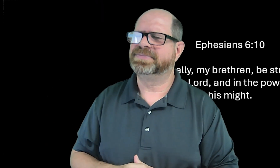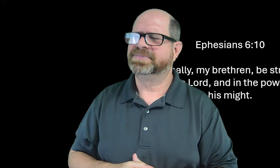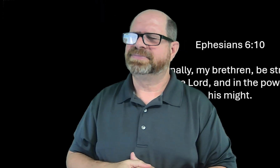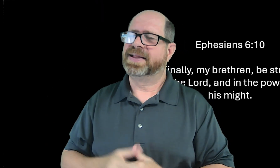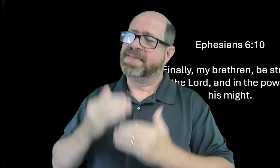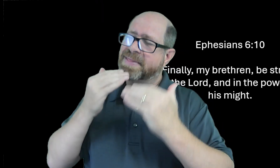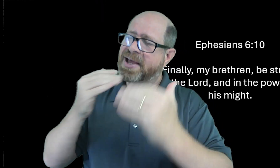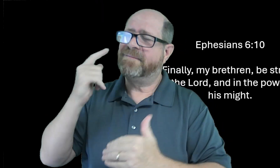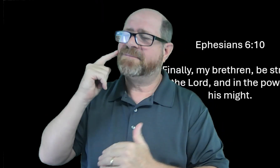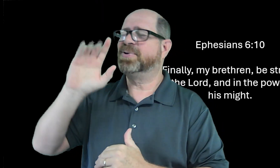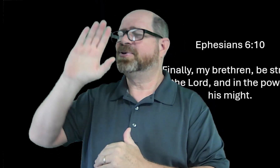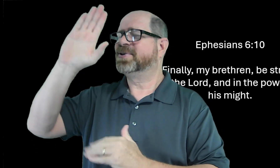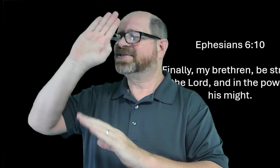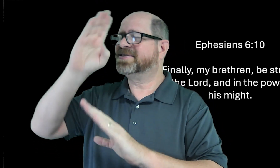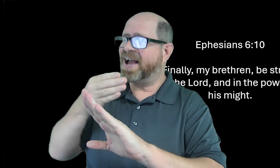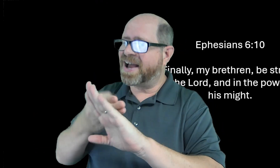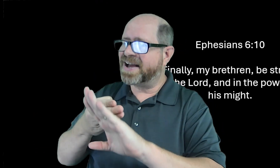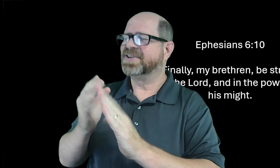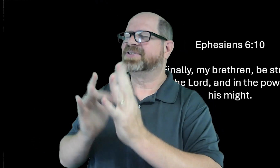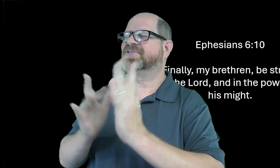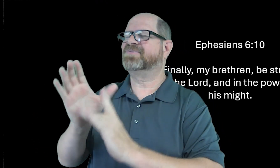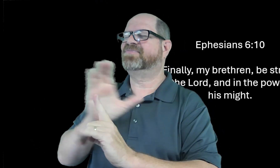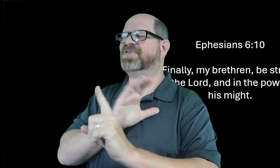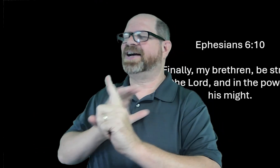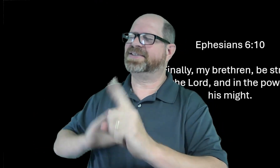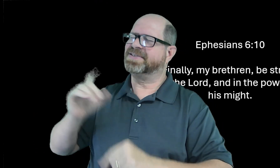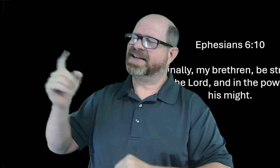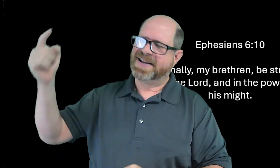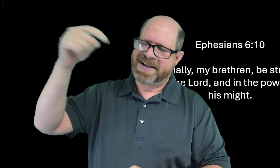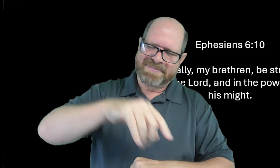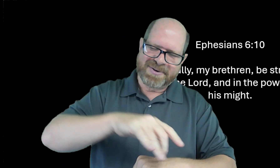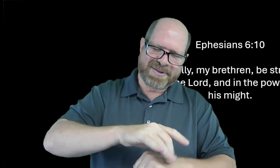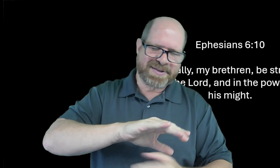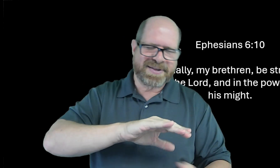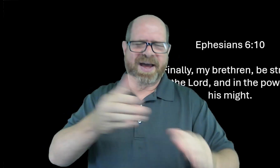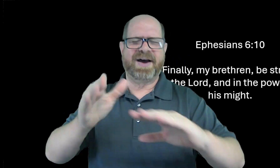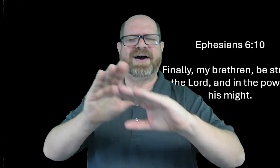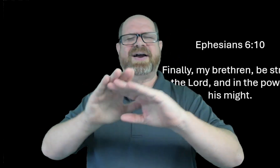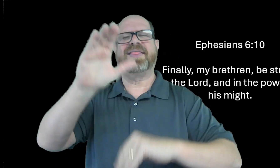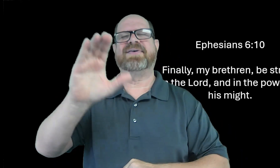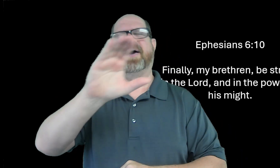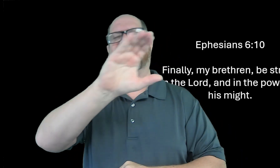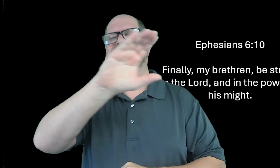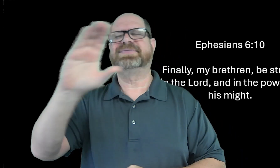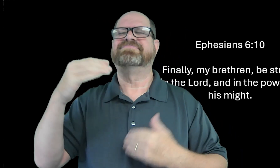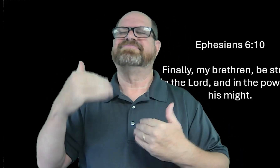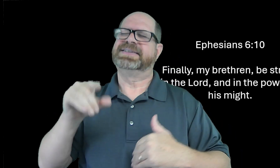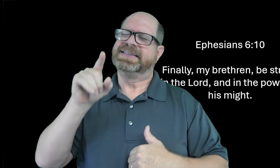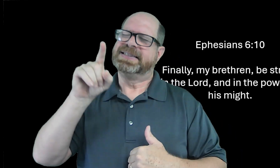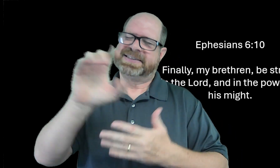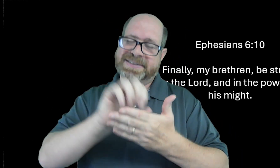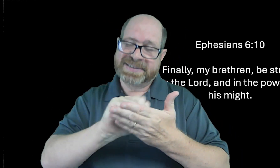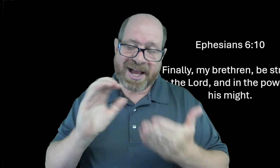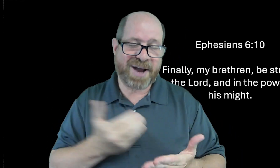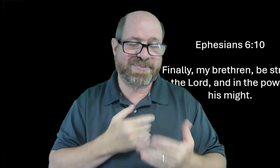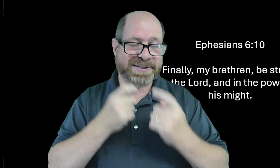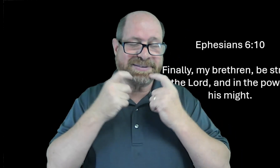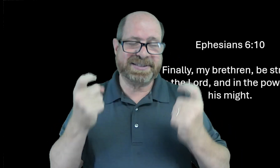you. And we thank you that your son Jesus Christ came to earth to die on a cross. You've removed